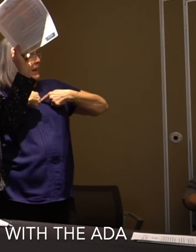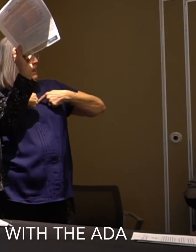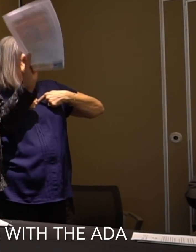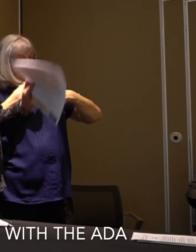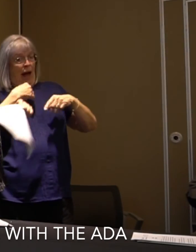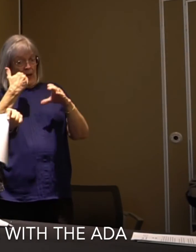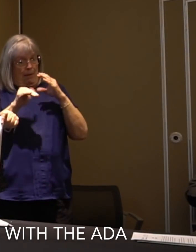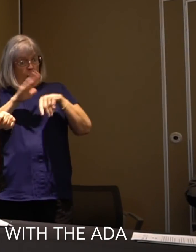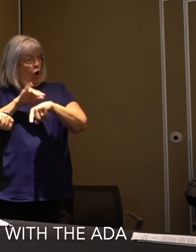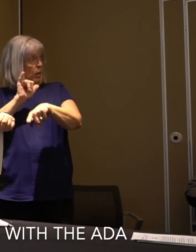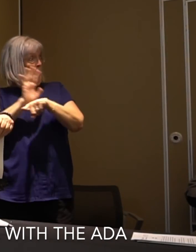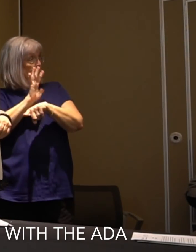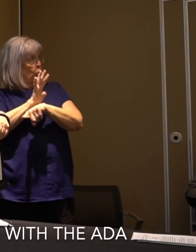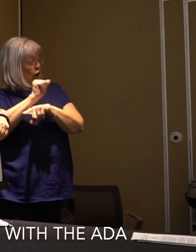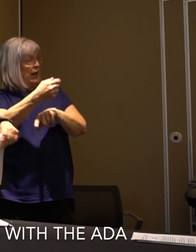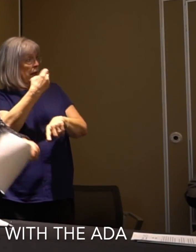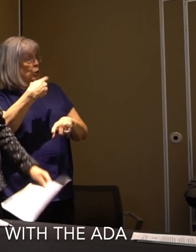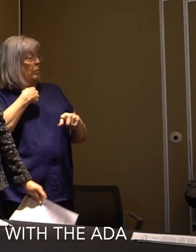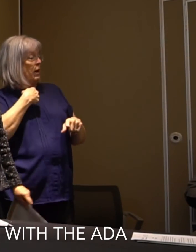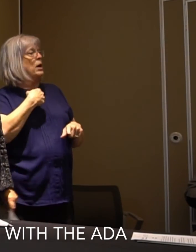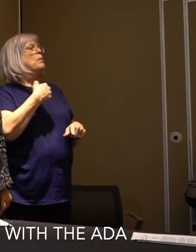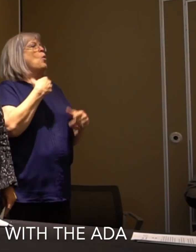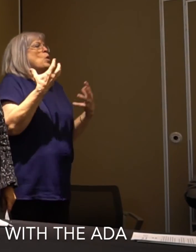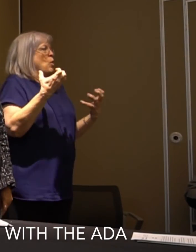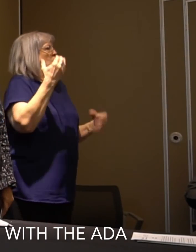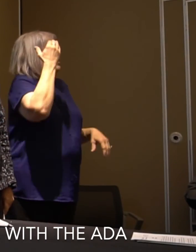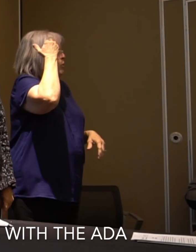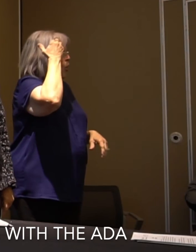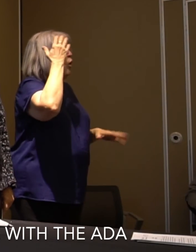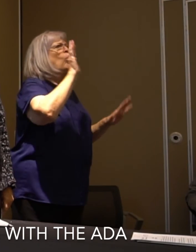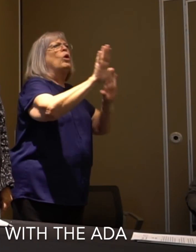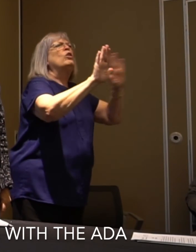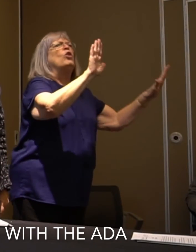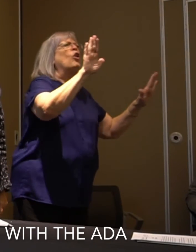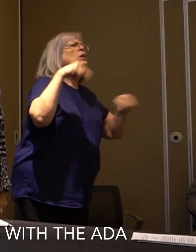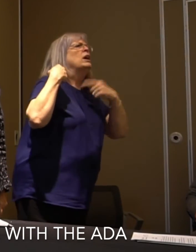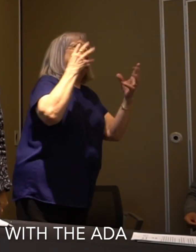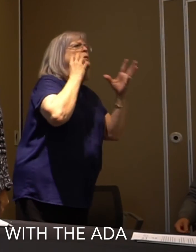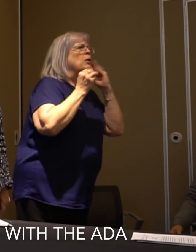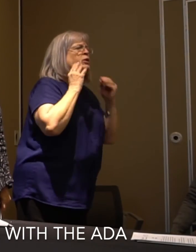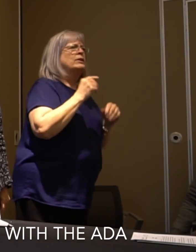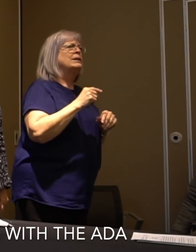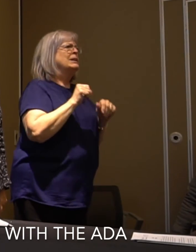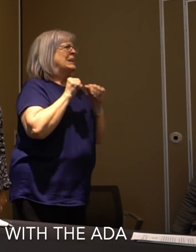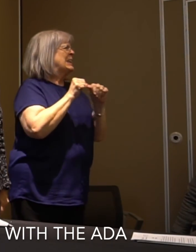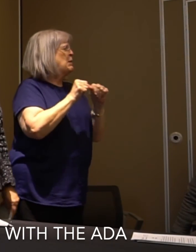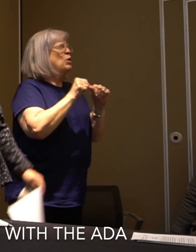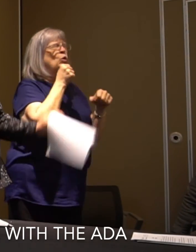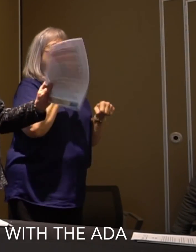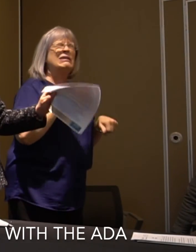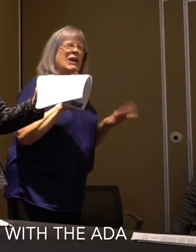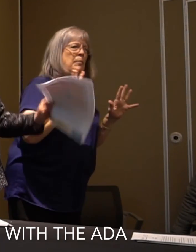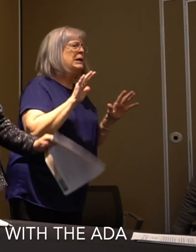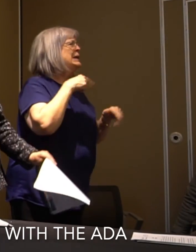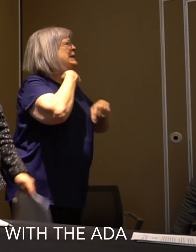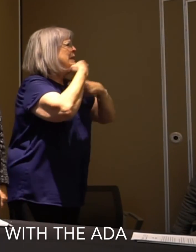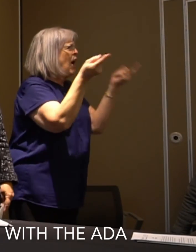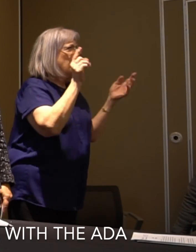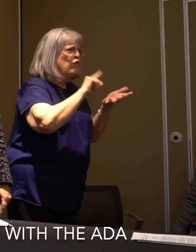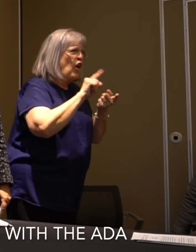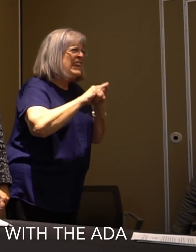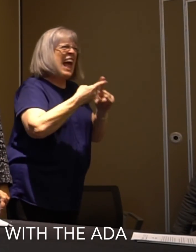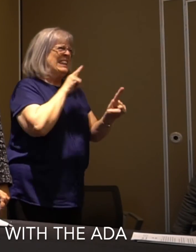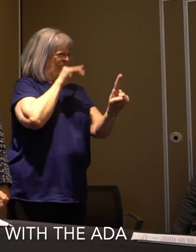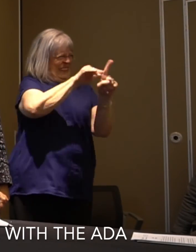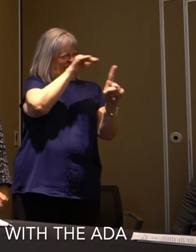My email is on here, because we want to know the experience you have. Keep it up. Tell your friends, keep calling them